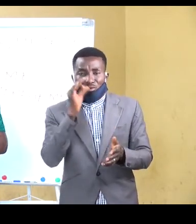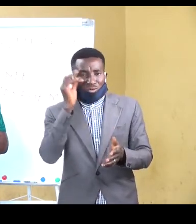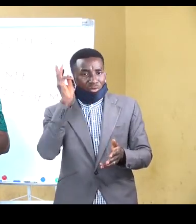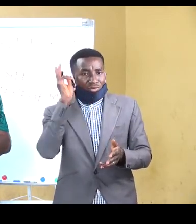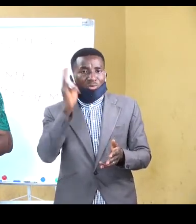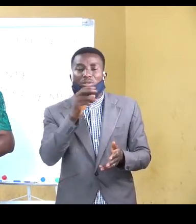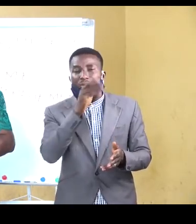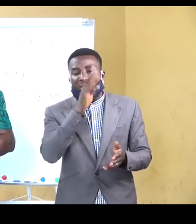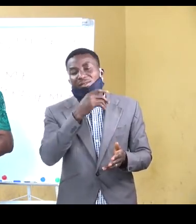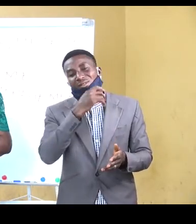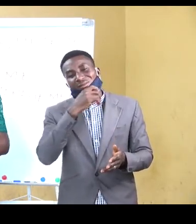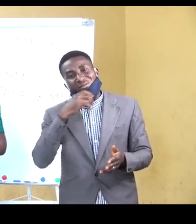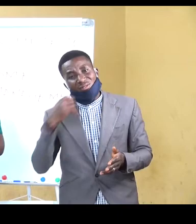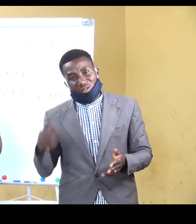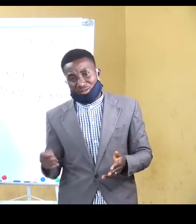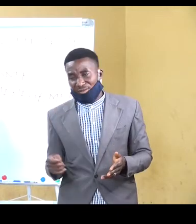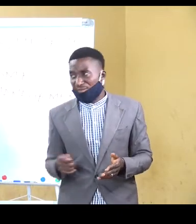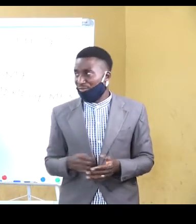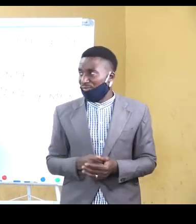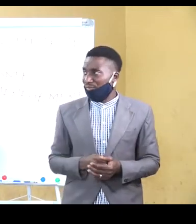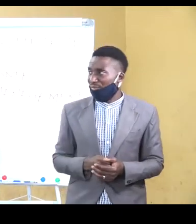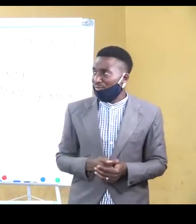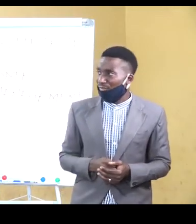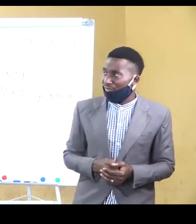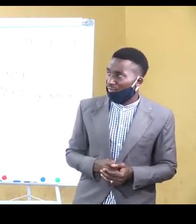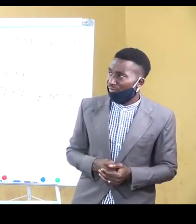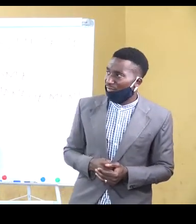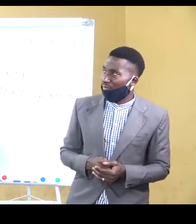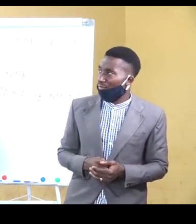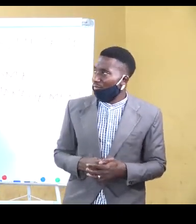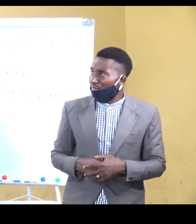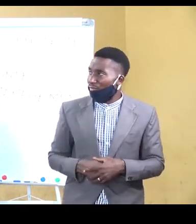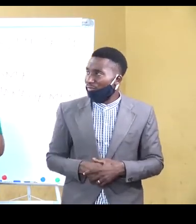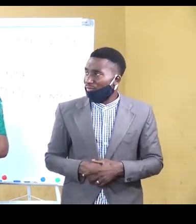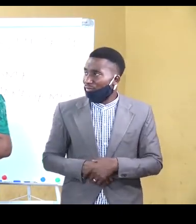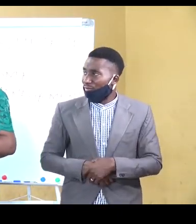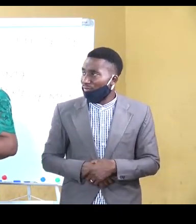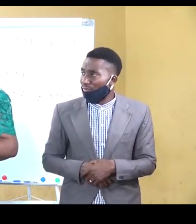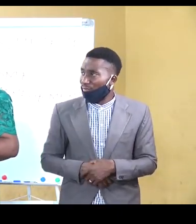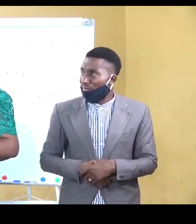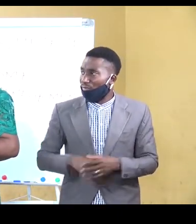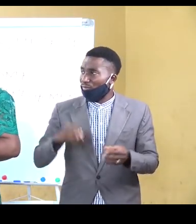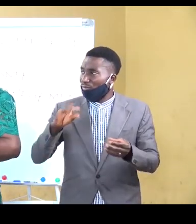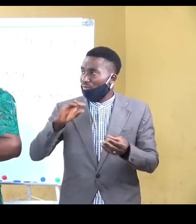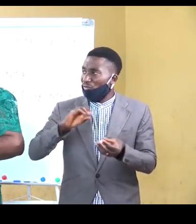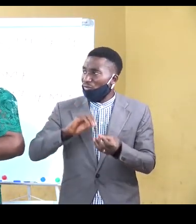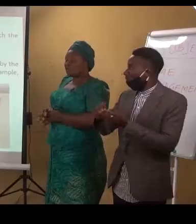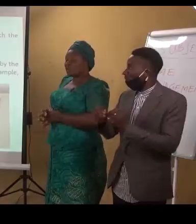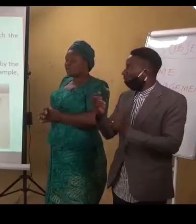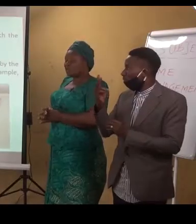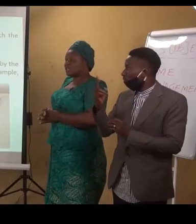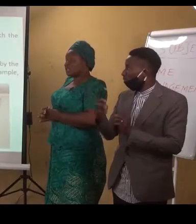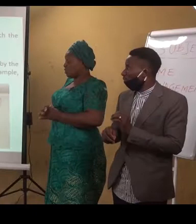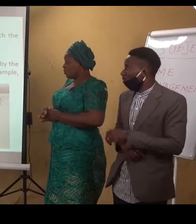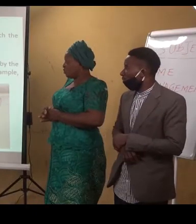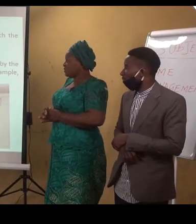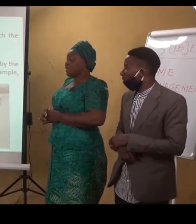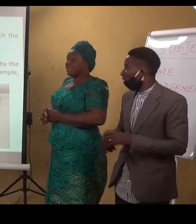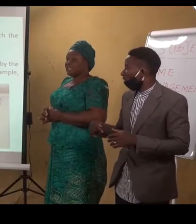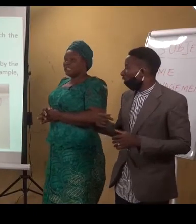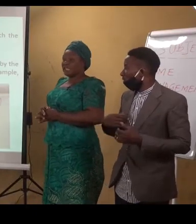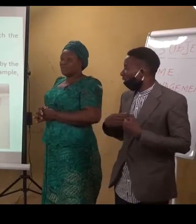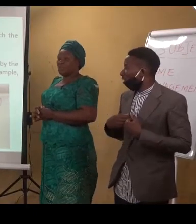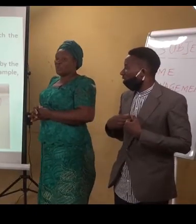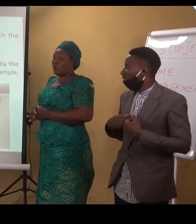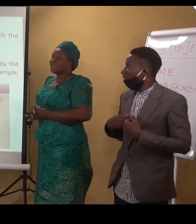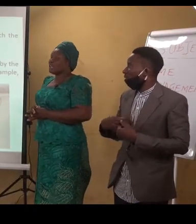and dehydration, which we have said that it is the what? The removal of moisture content. When the moisture content of food is reduced,